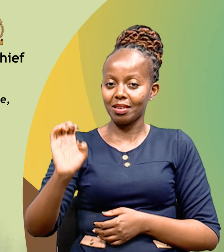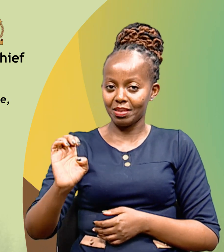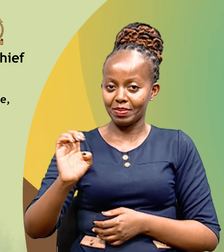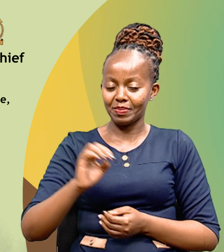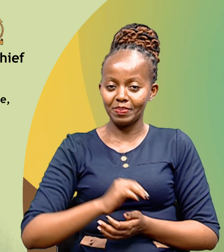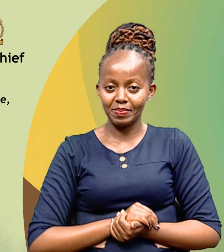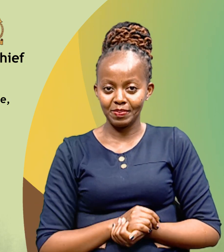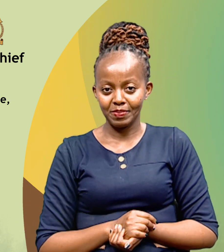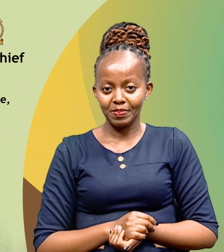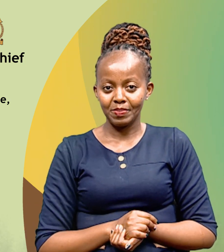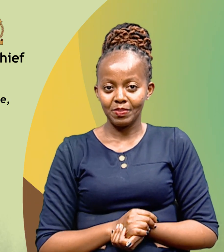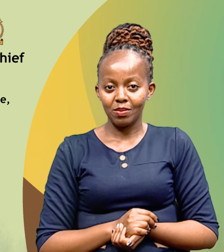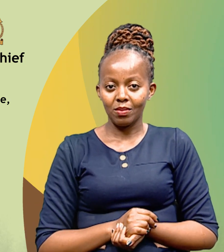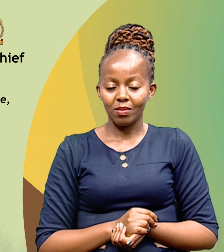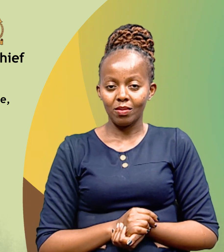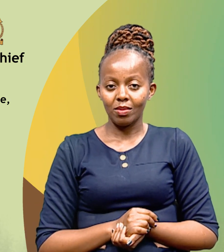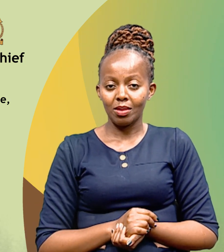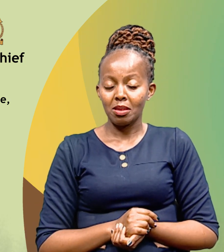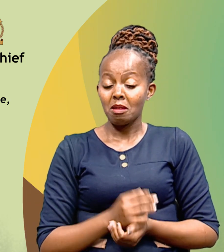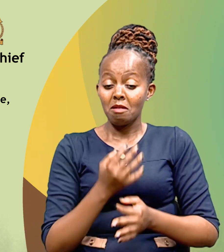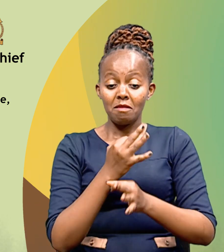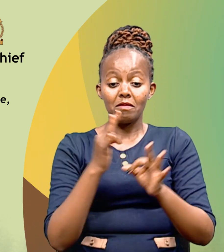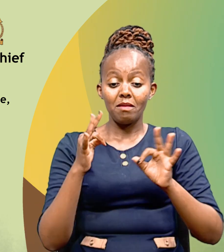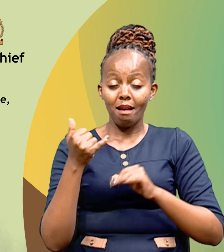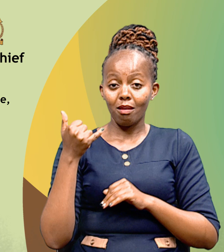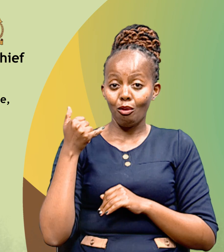complain@ombudsman.go.ke. Toll-free line